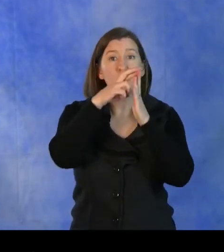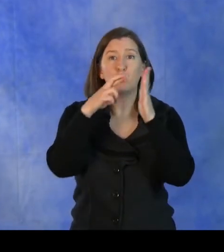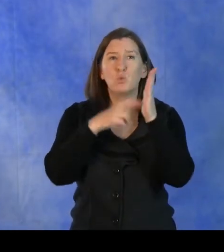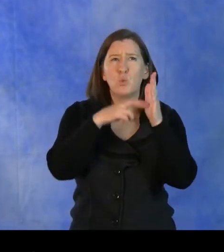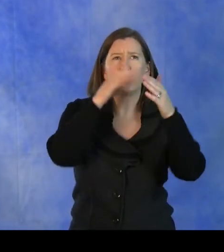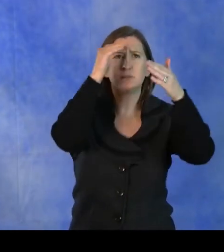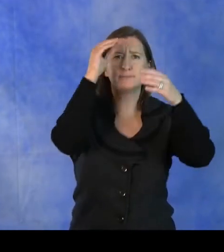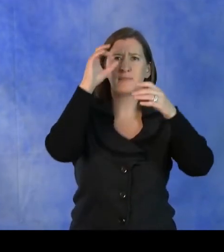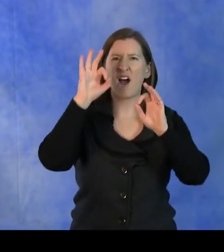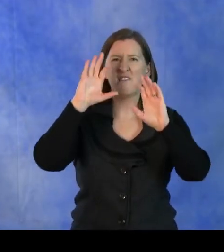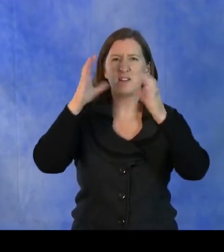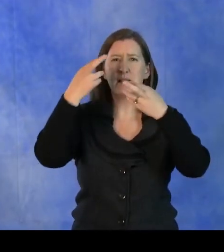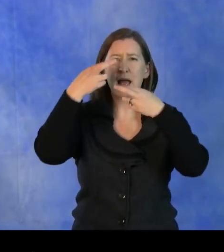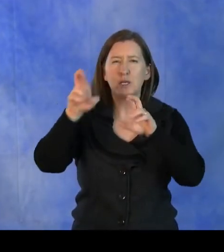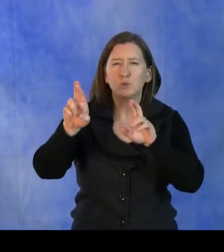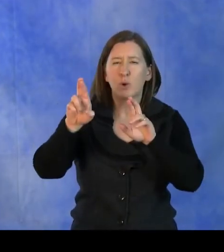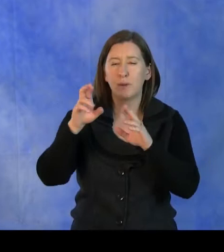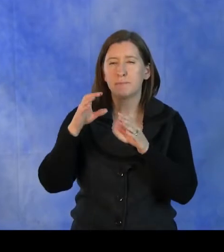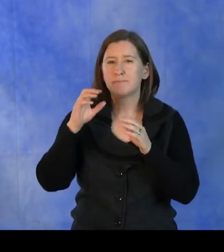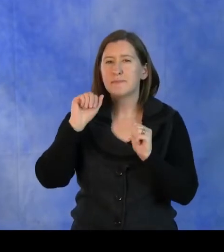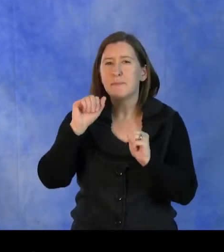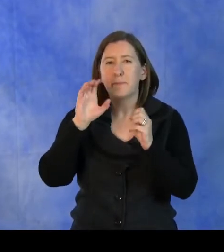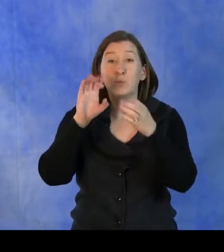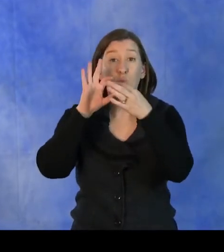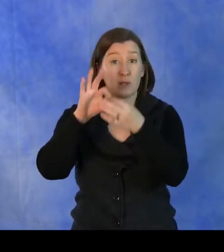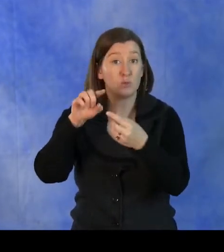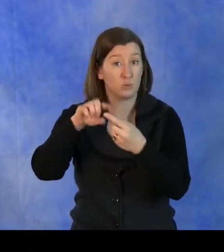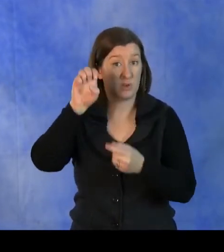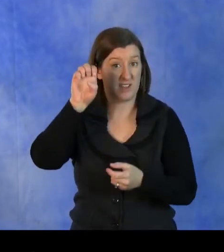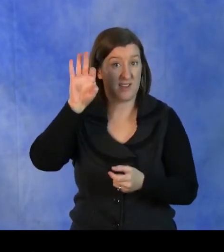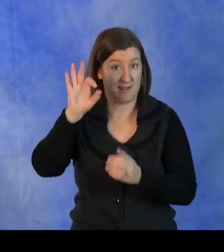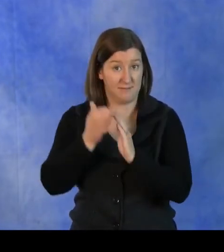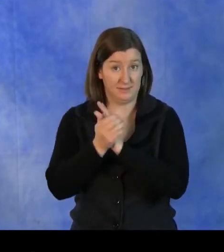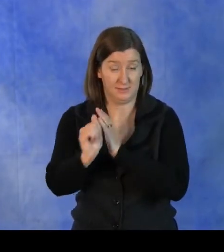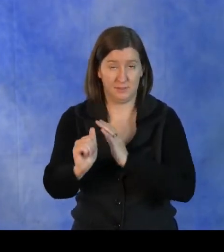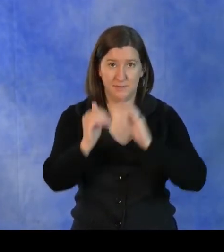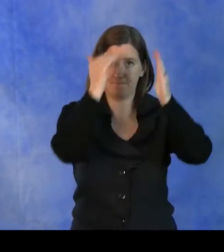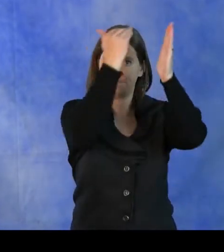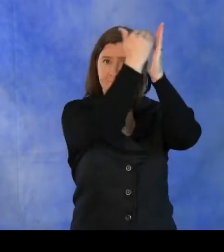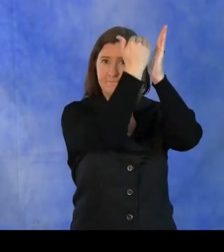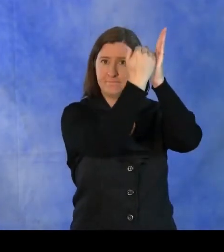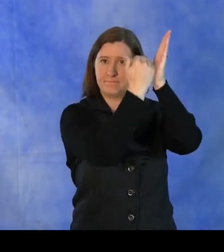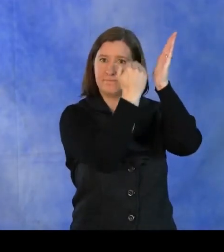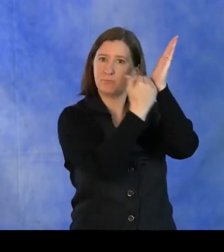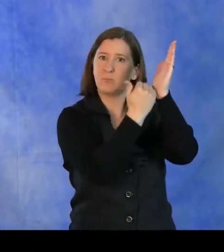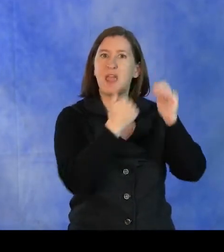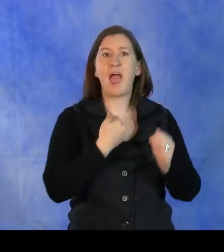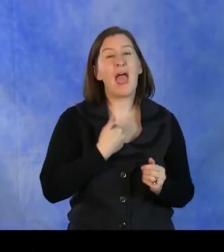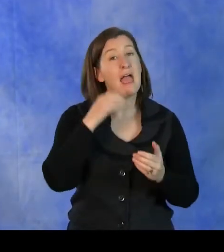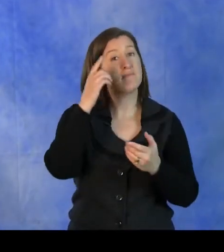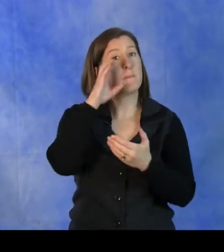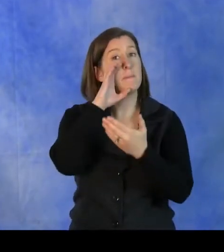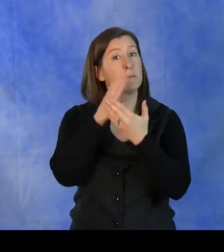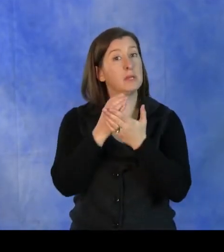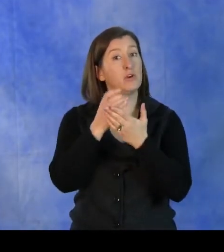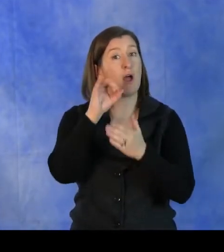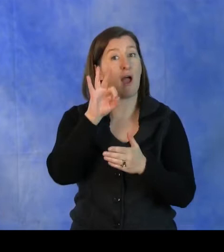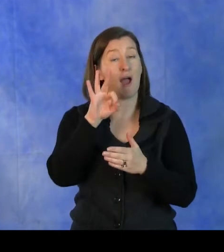If you make it more personal, like if you have rules in the classroom, it can be related to EF skills as